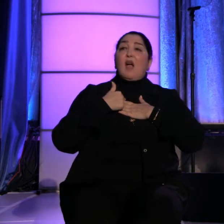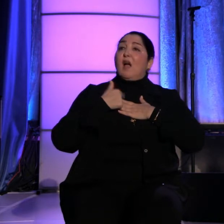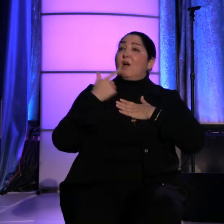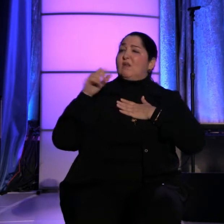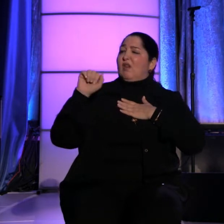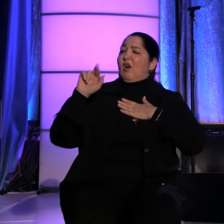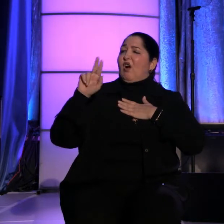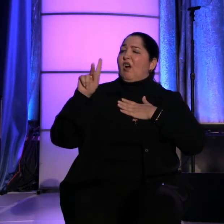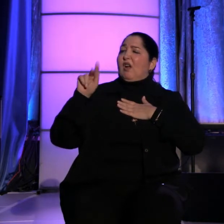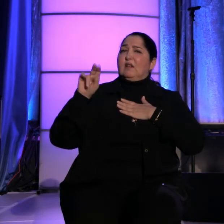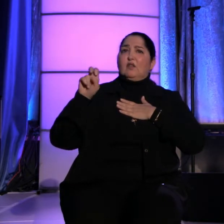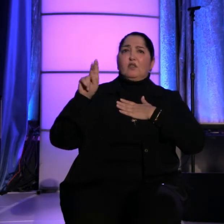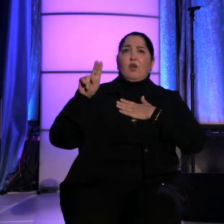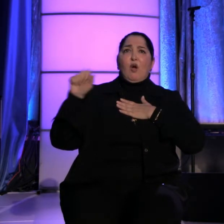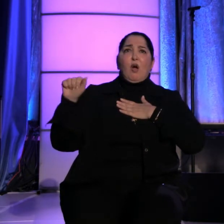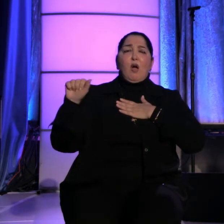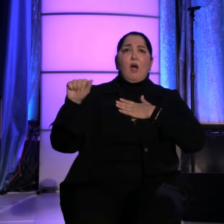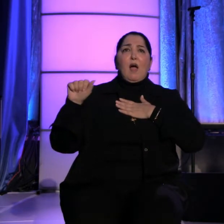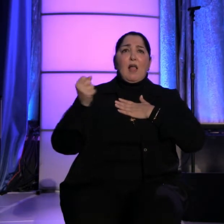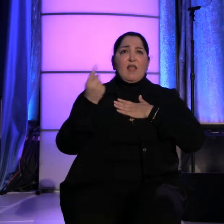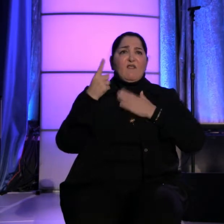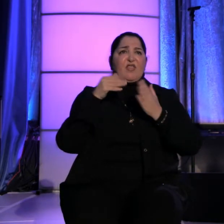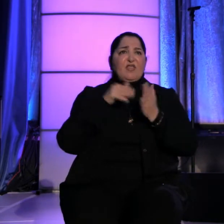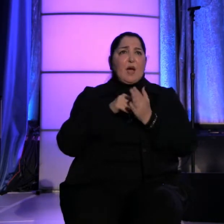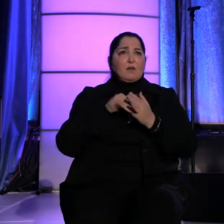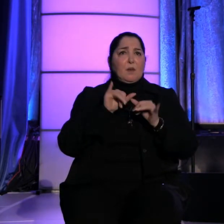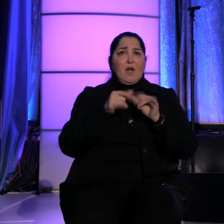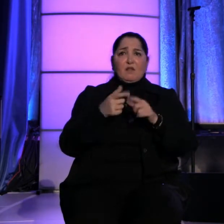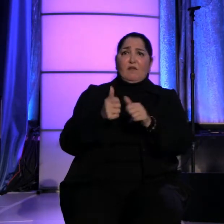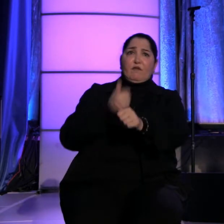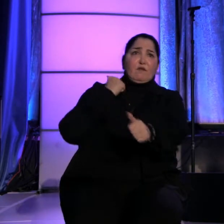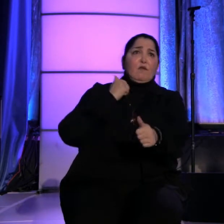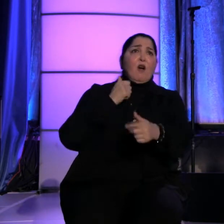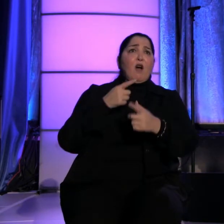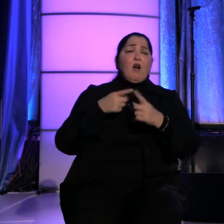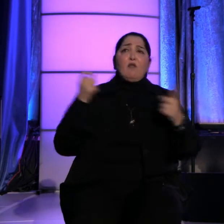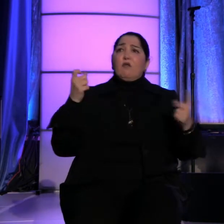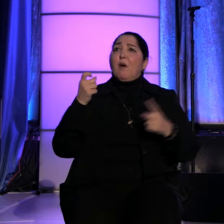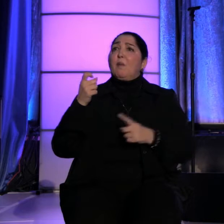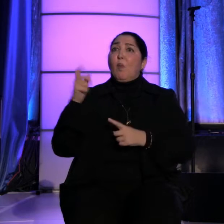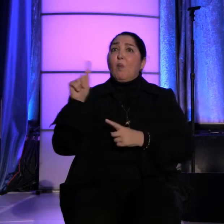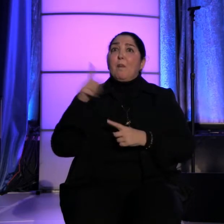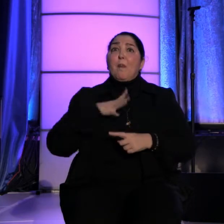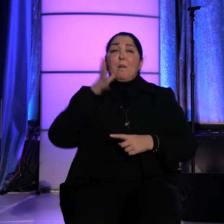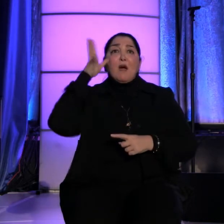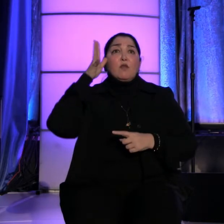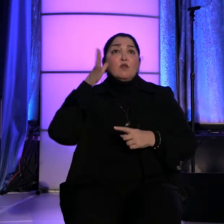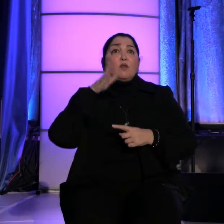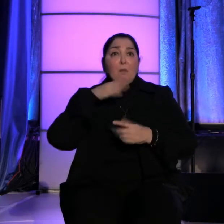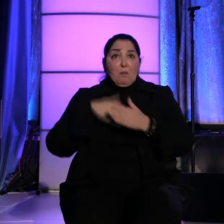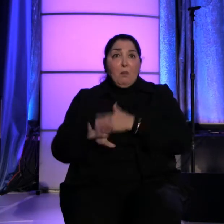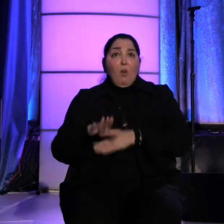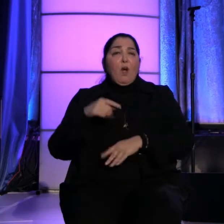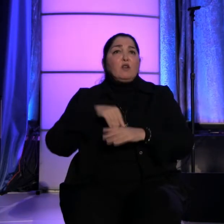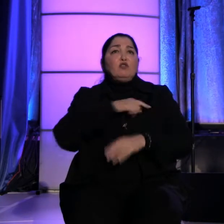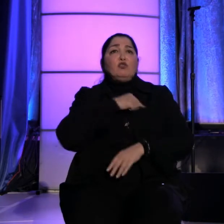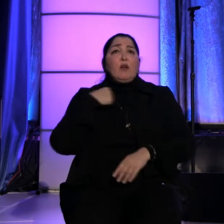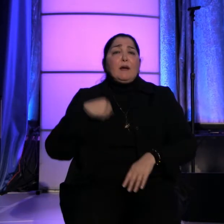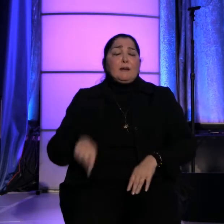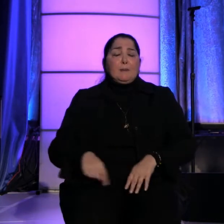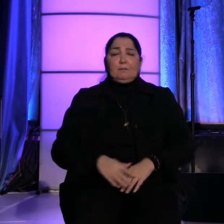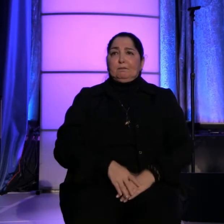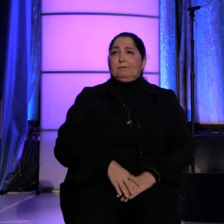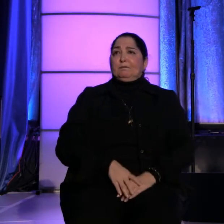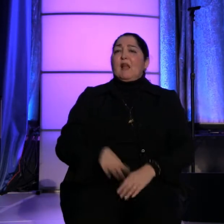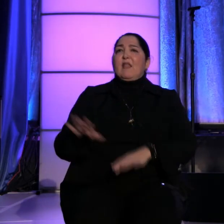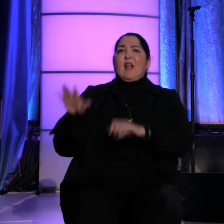away from China where my parents were born, each making their lives in the United States as young adults after leaving their home country